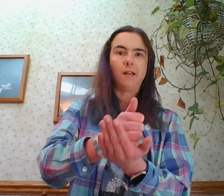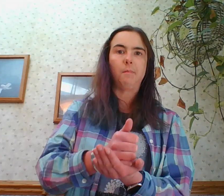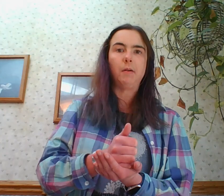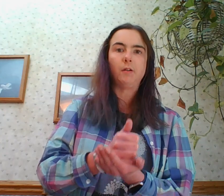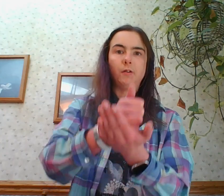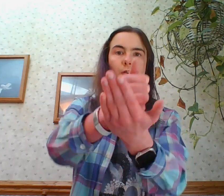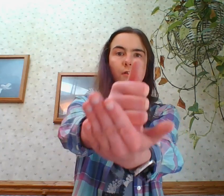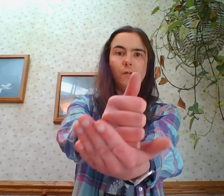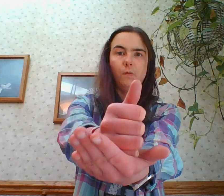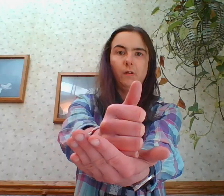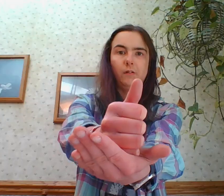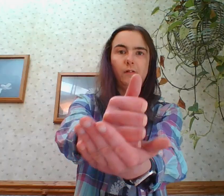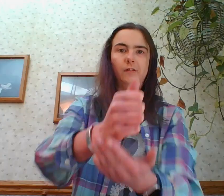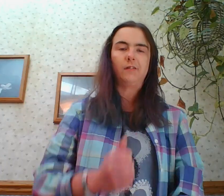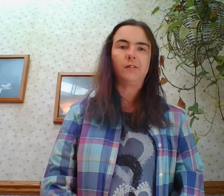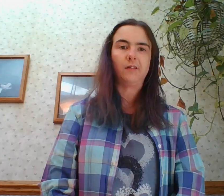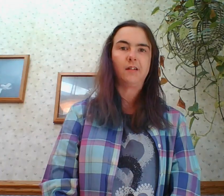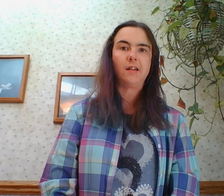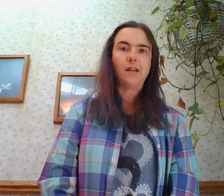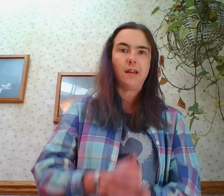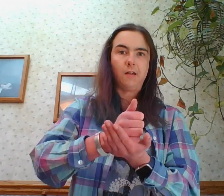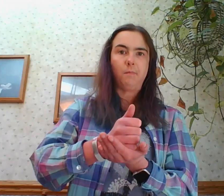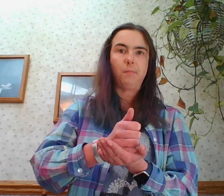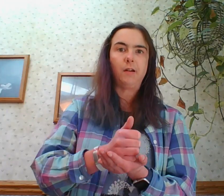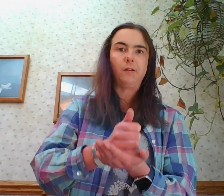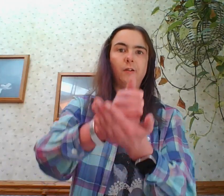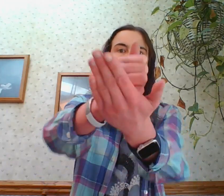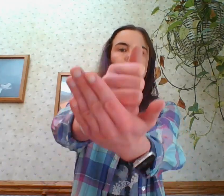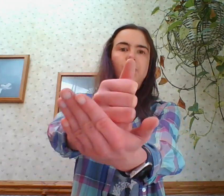Help you. Help you.